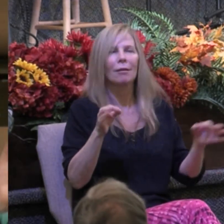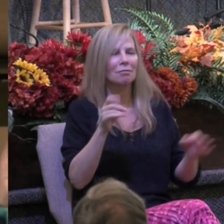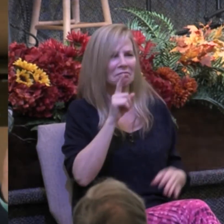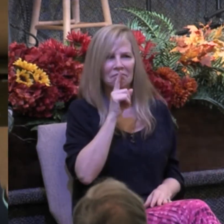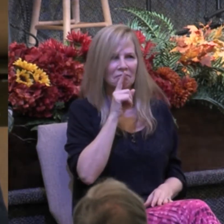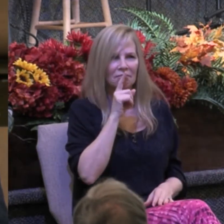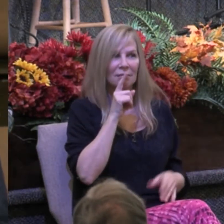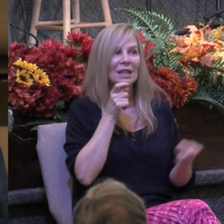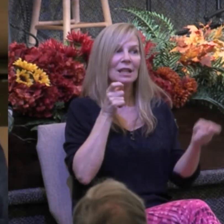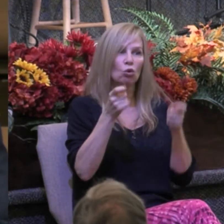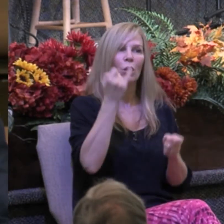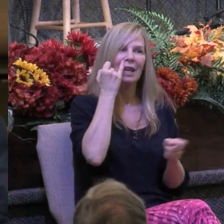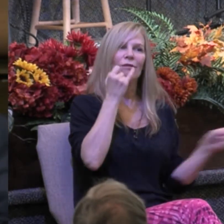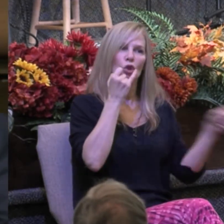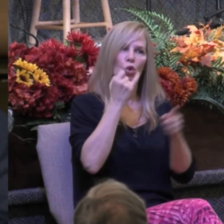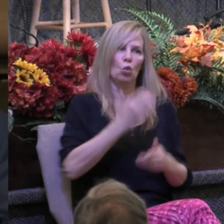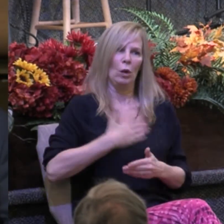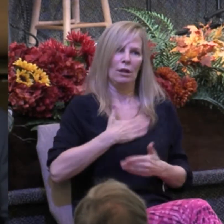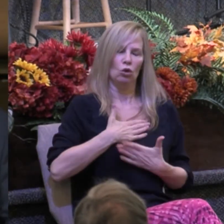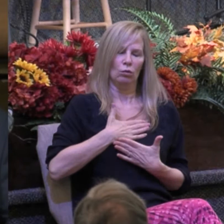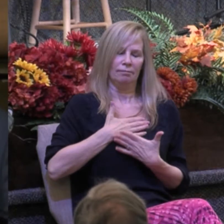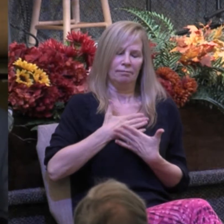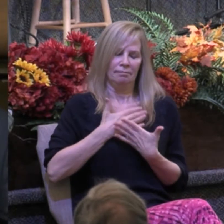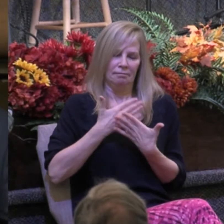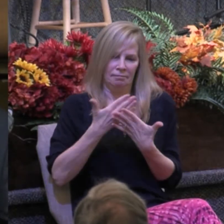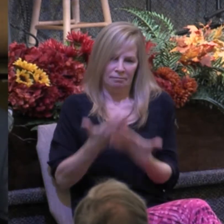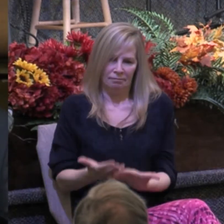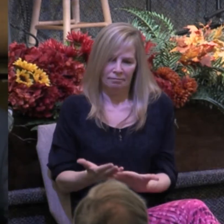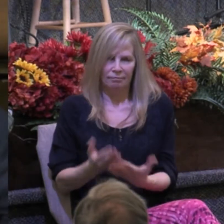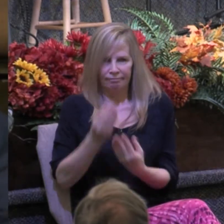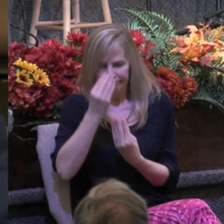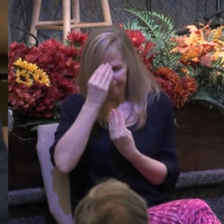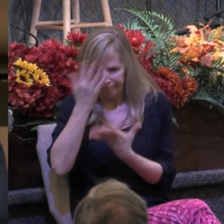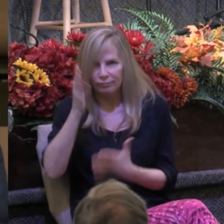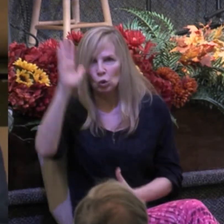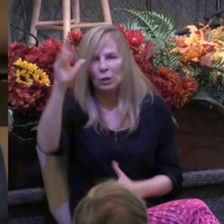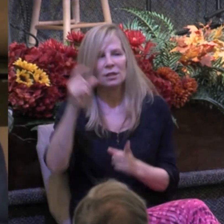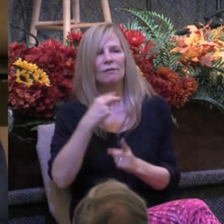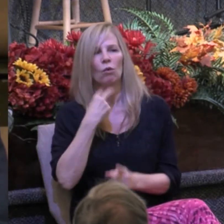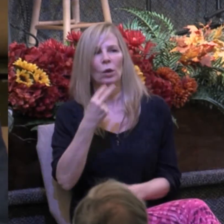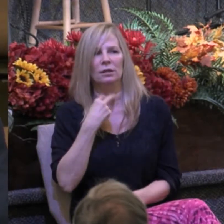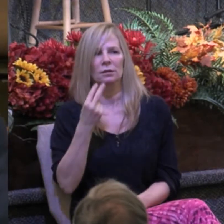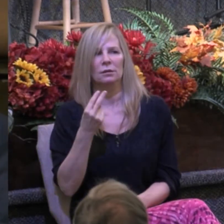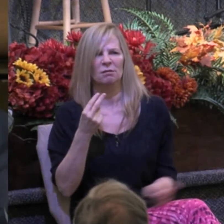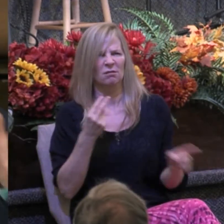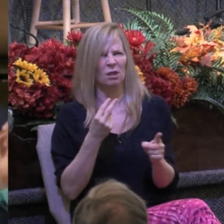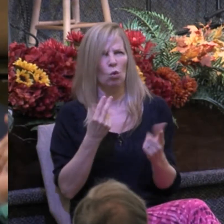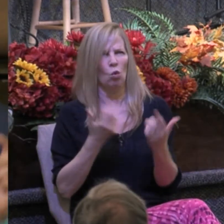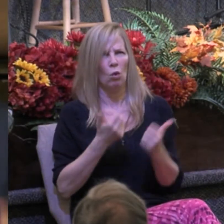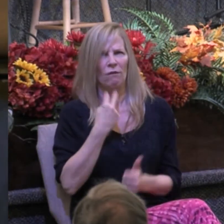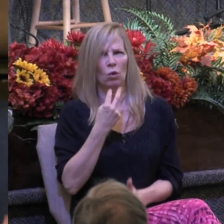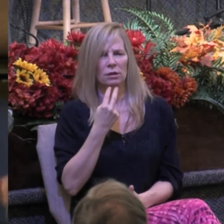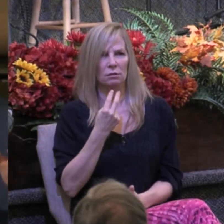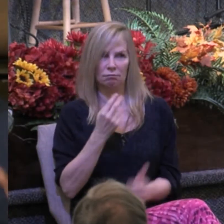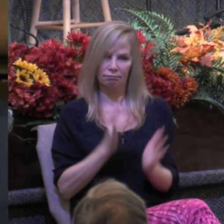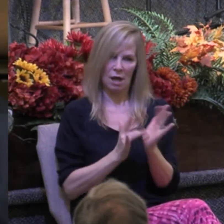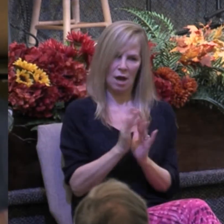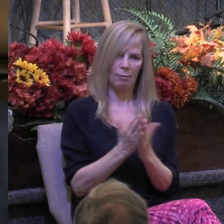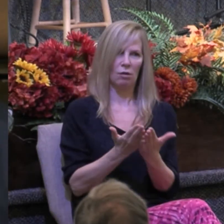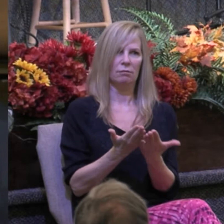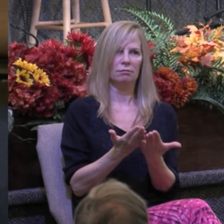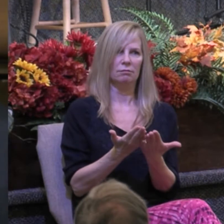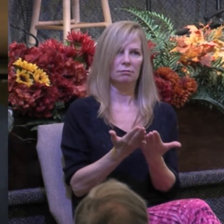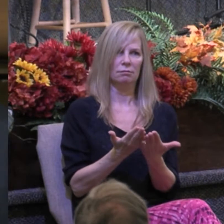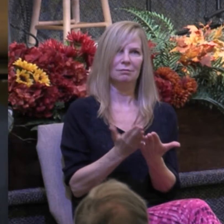you yield to His voice. Say, what voice? It's called the Bible. The Bible. As you yield to the Word of